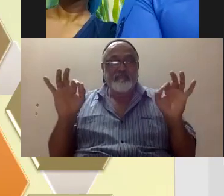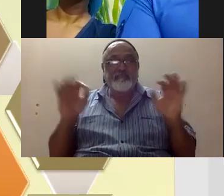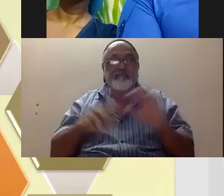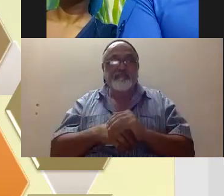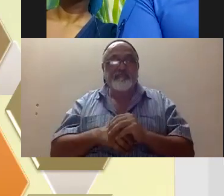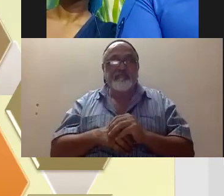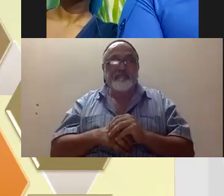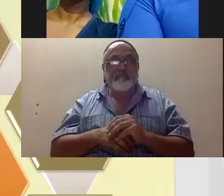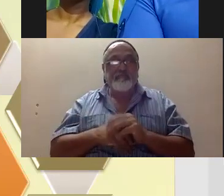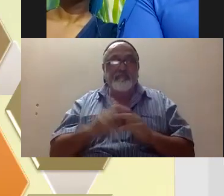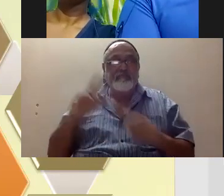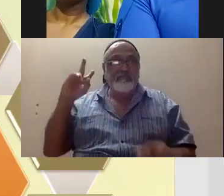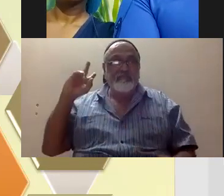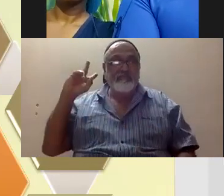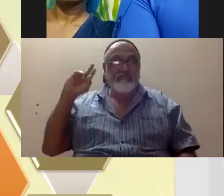just